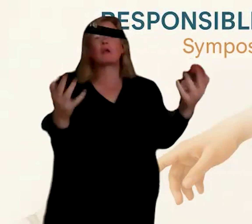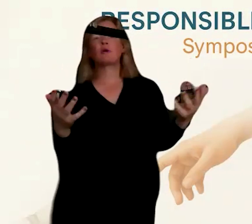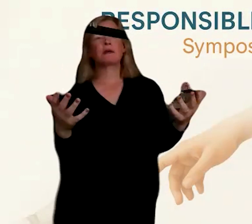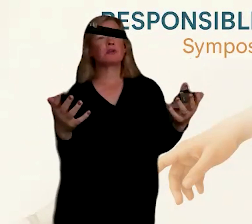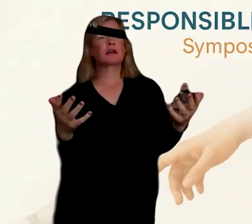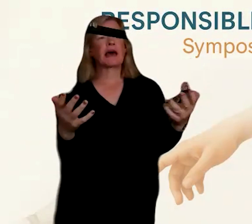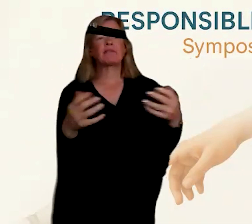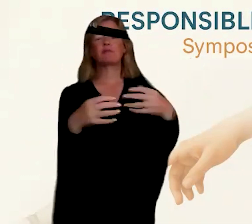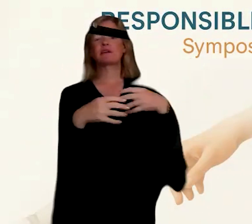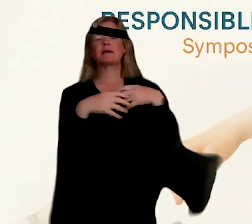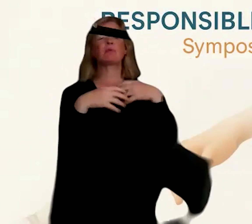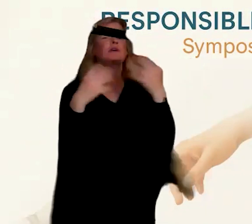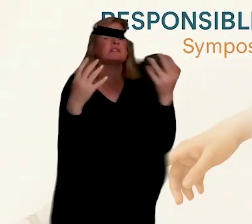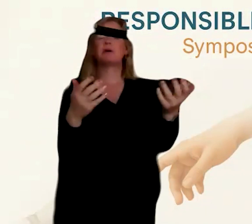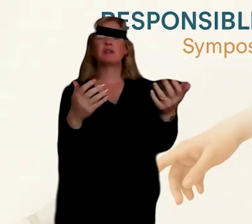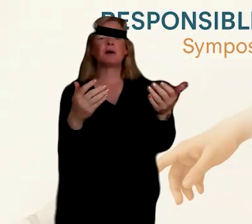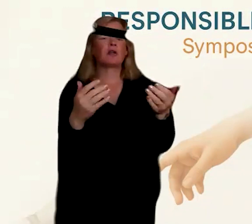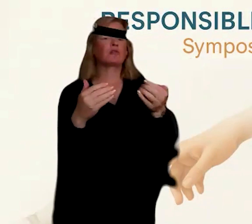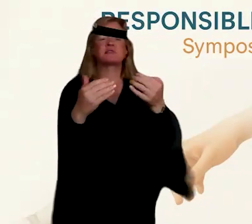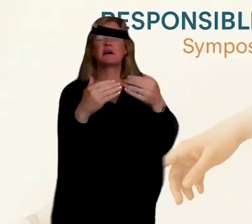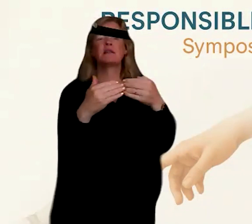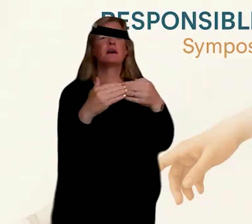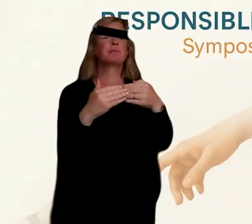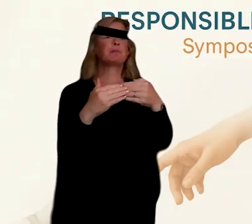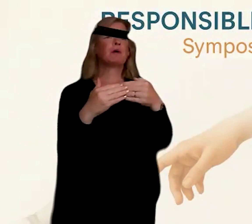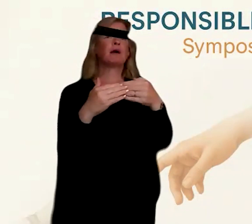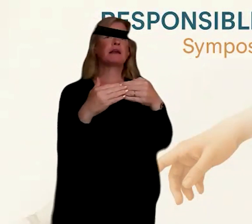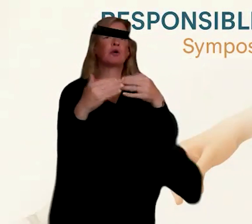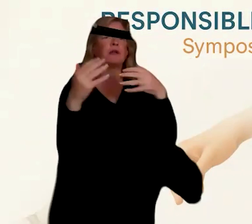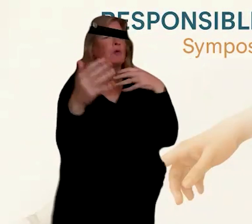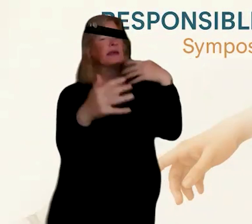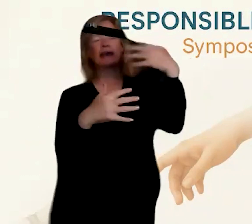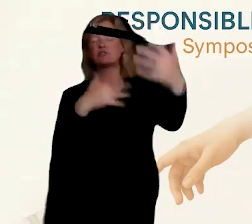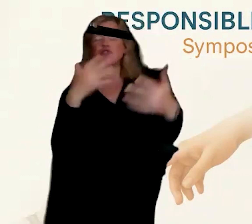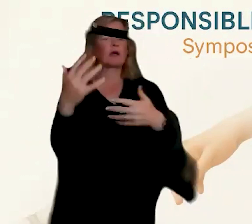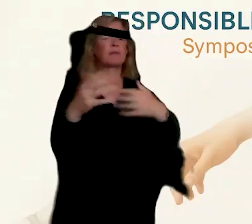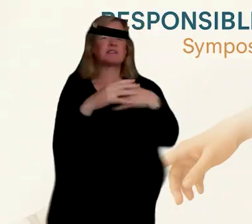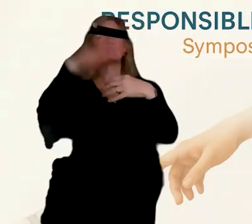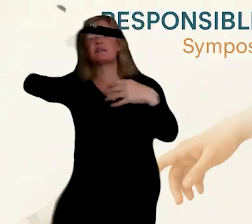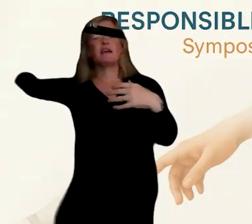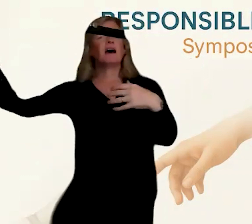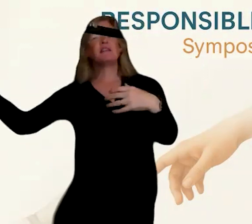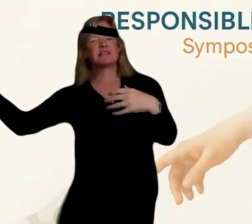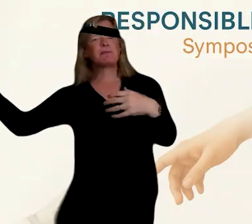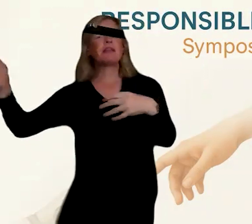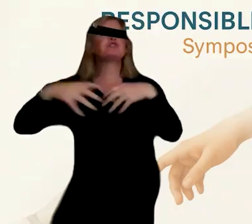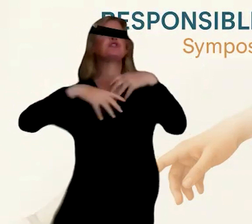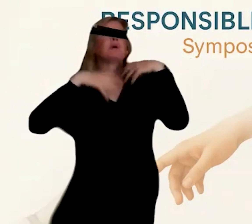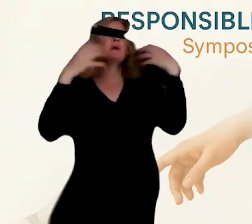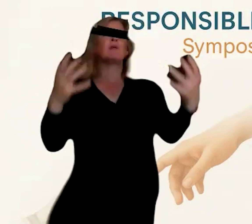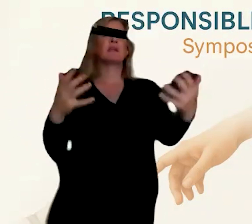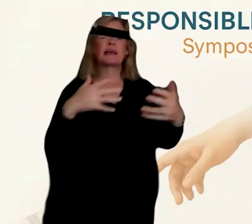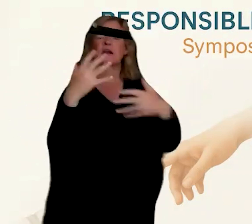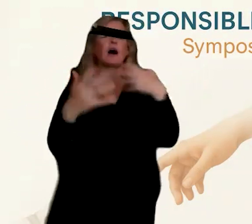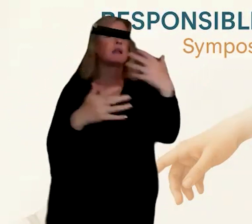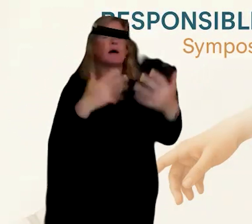so part of what we look at, for example, is building models that, we don't want to get trapped. This is a separate issue,